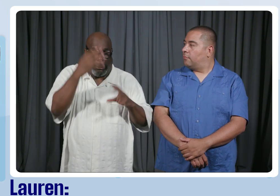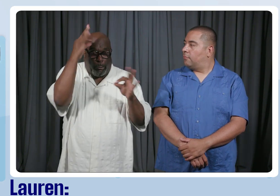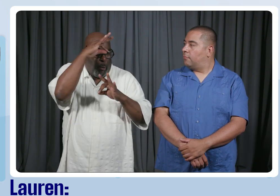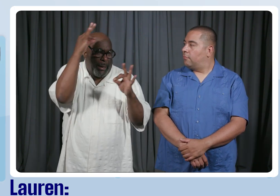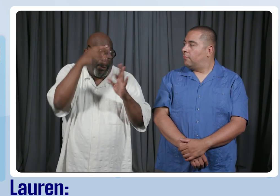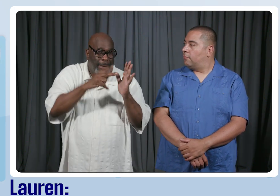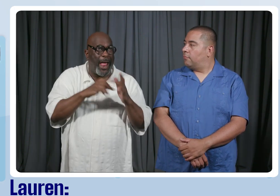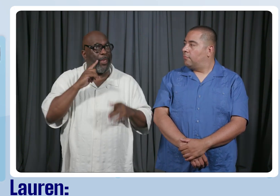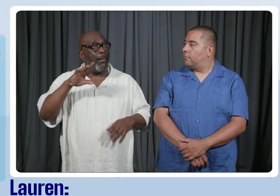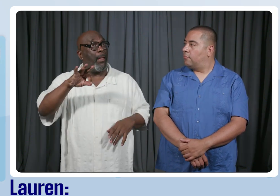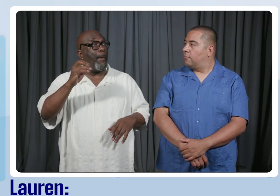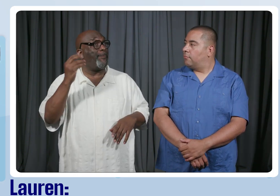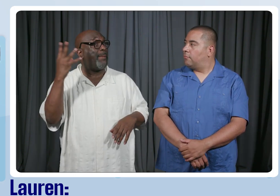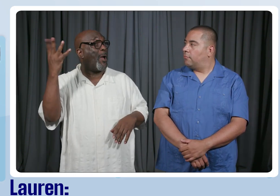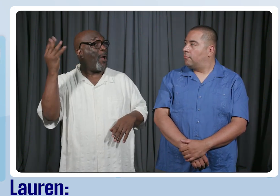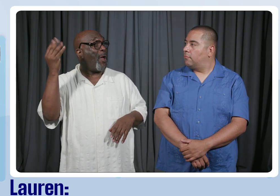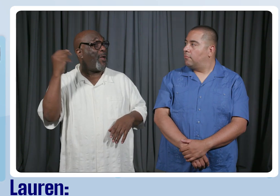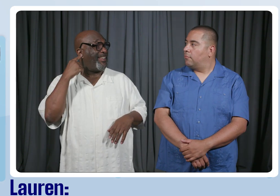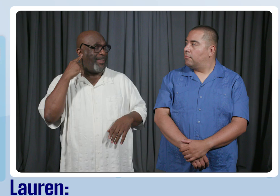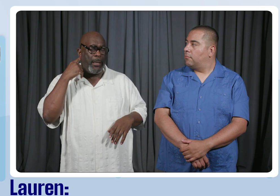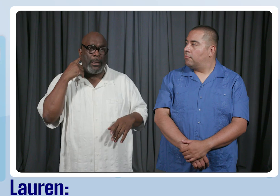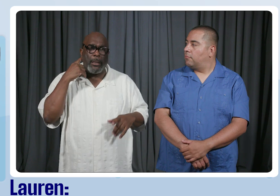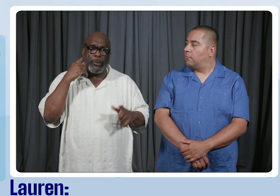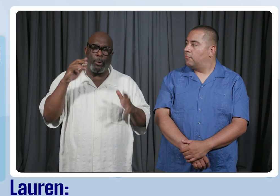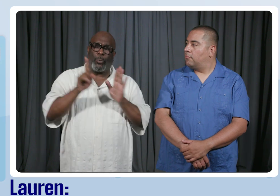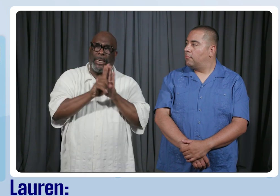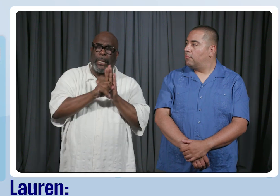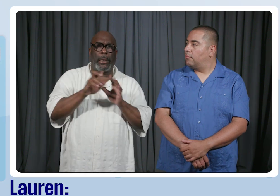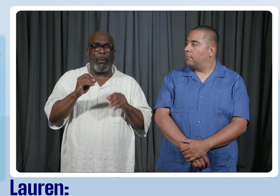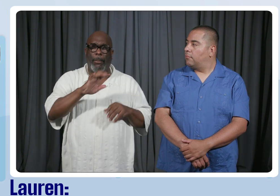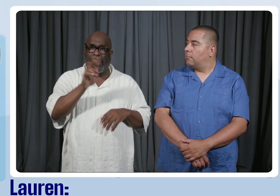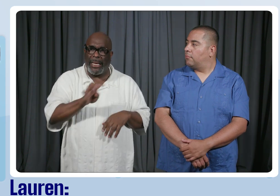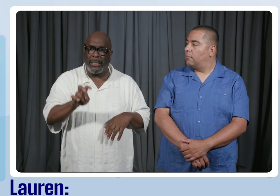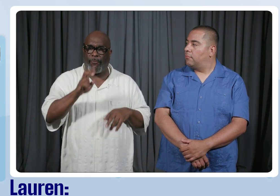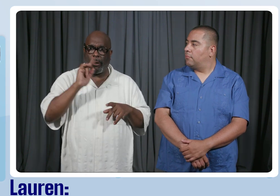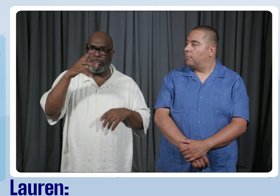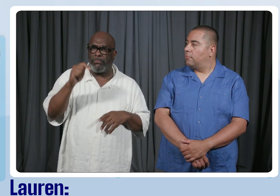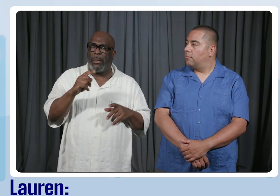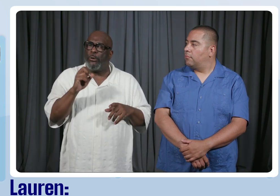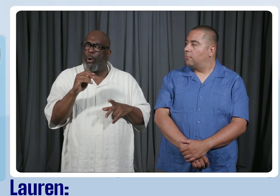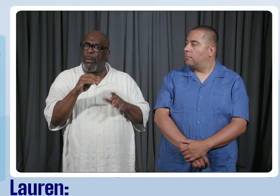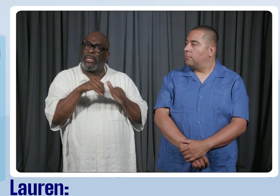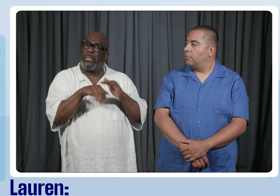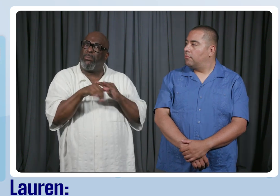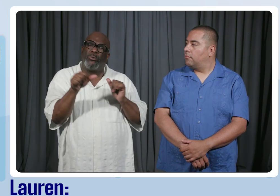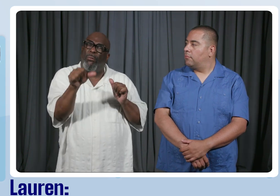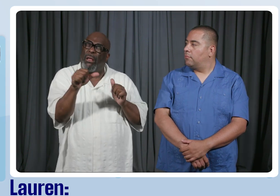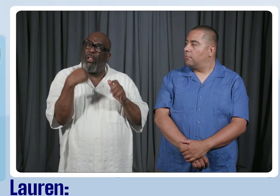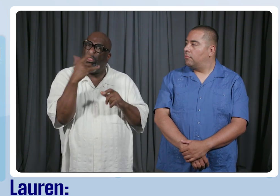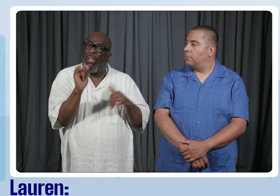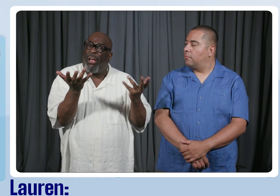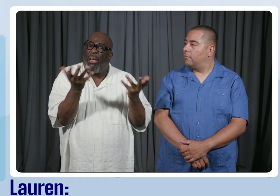think of a doorbell and I think of the ringing or a buzzer at an apartment. So what does that look like? How do you make